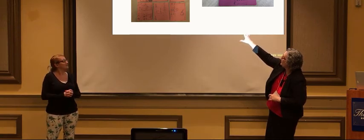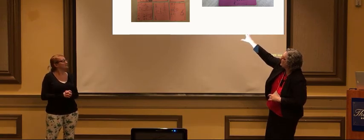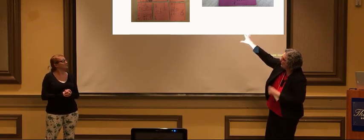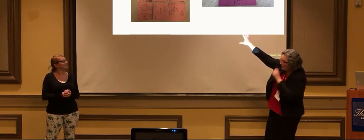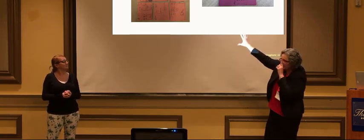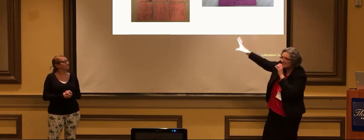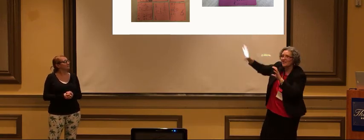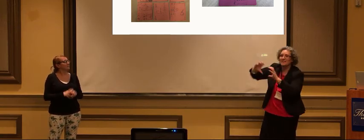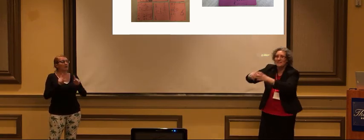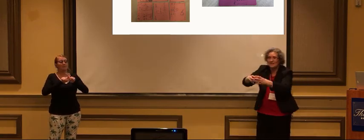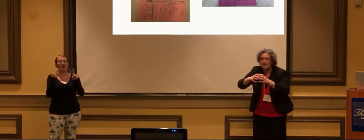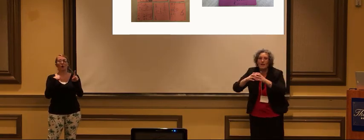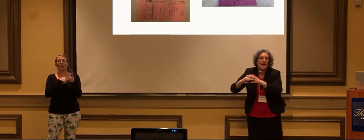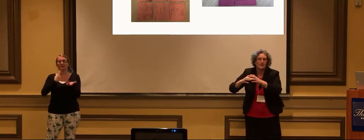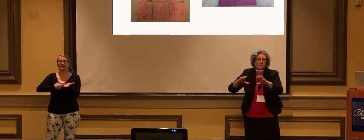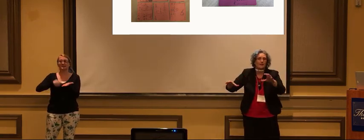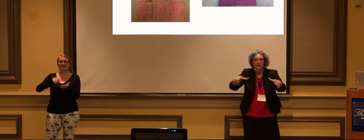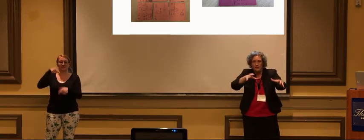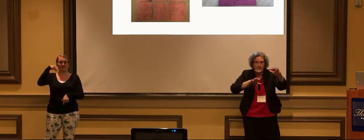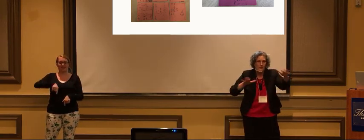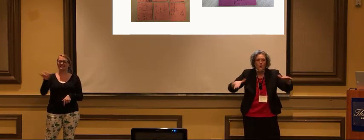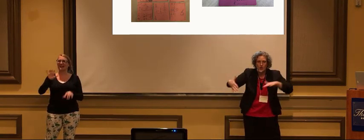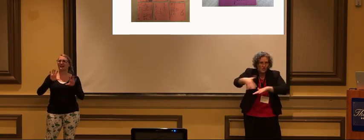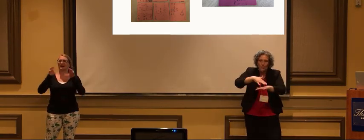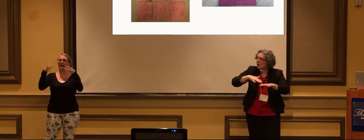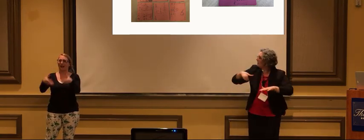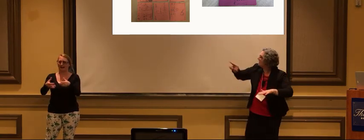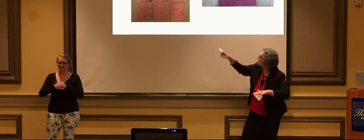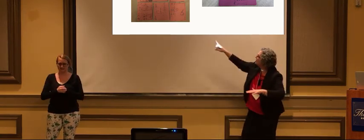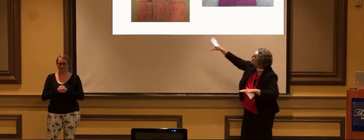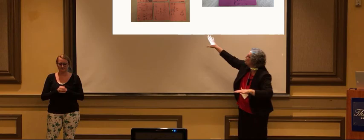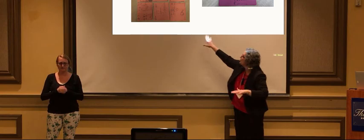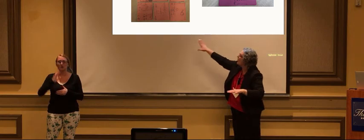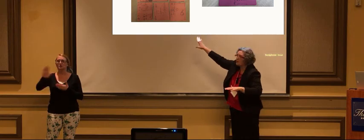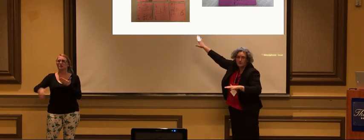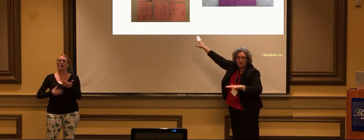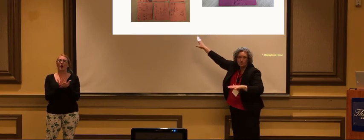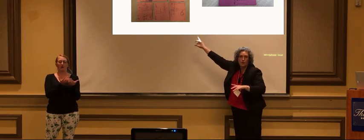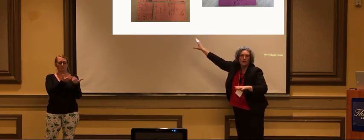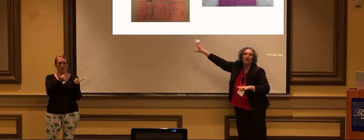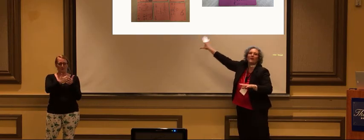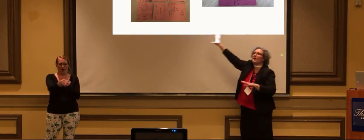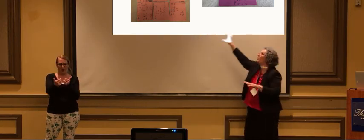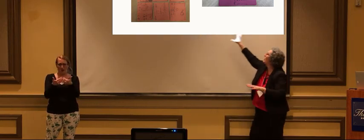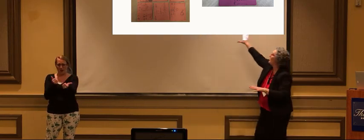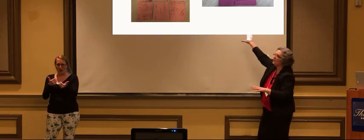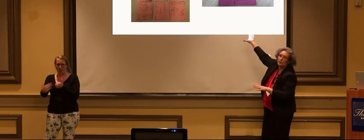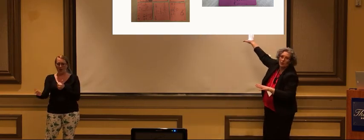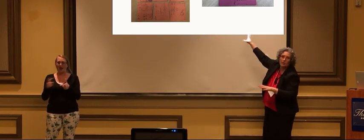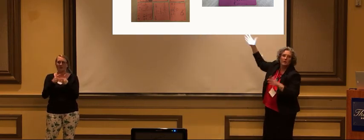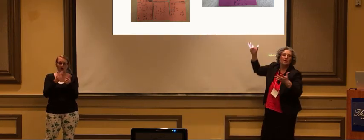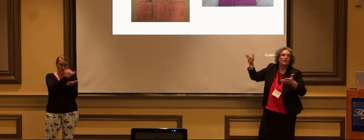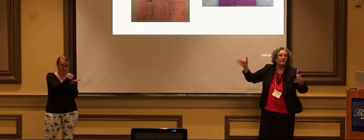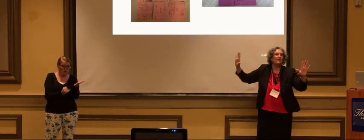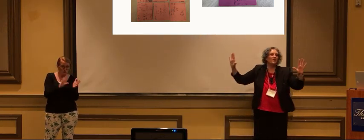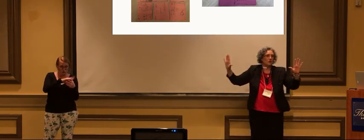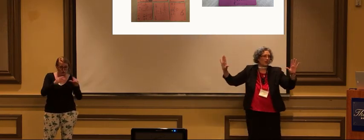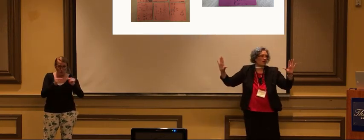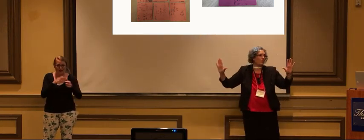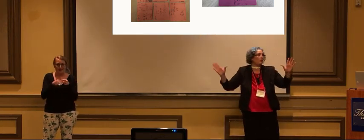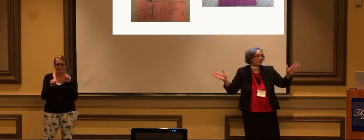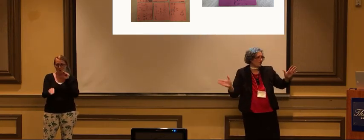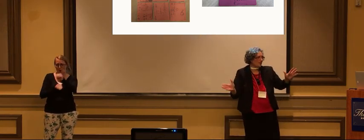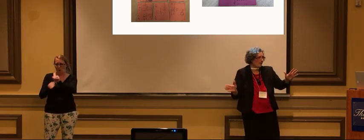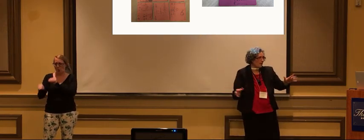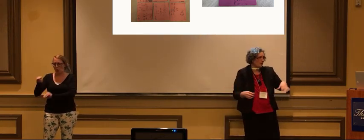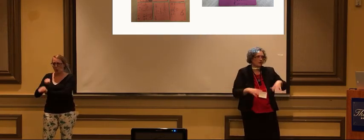But so we discussed this as a class together. We all took a part. They each drew part of the story. They put it in the book. Then they shared